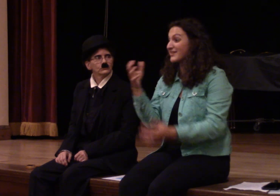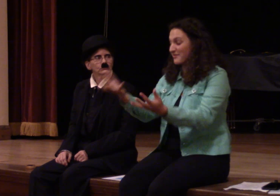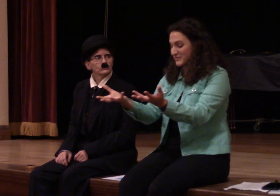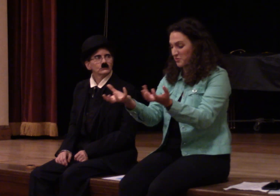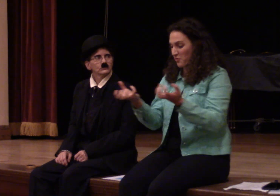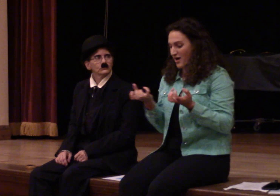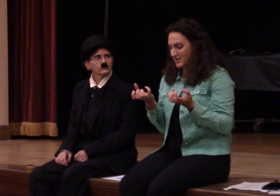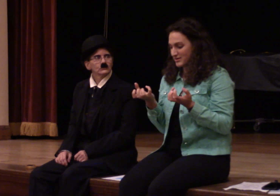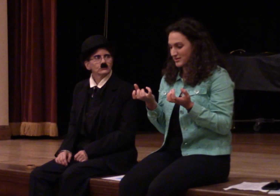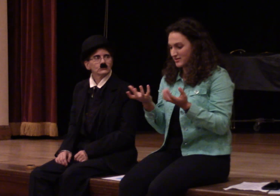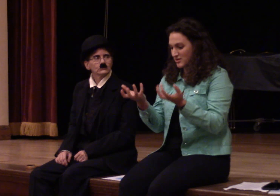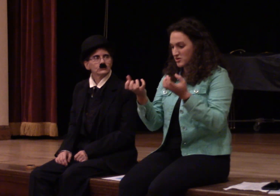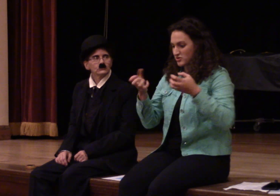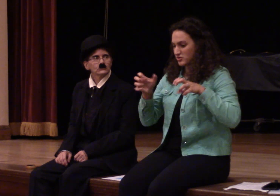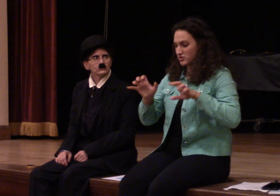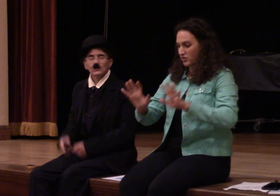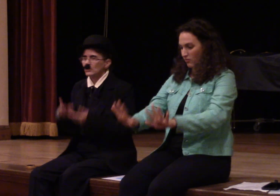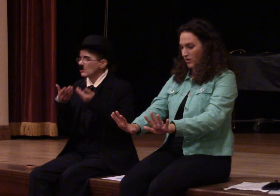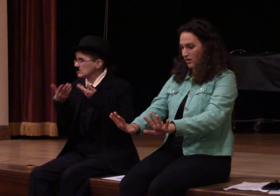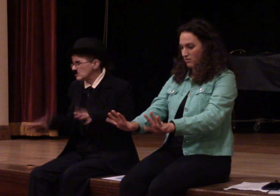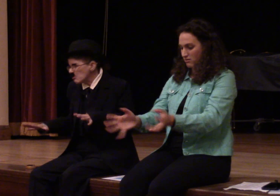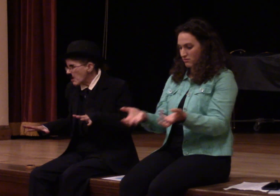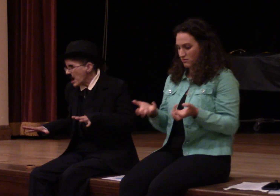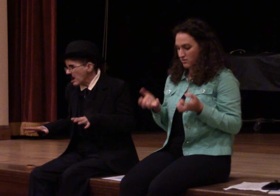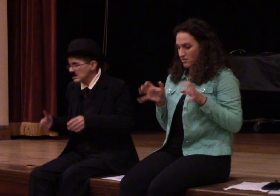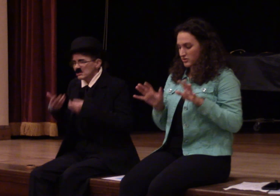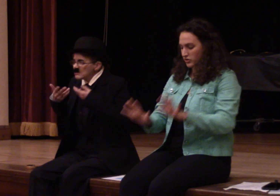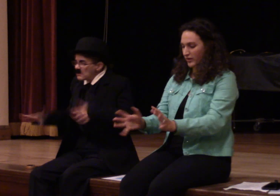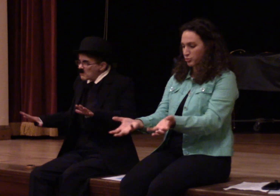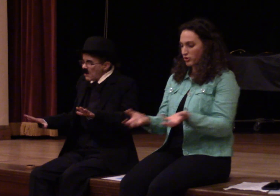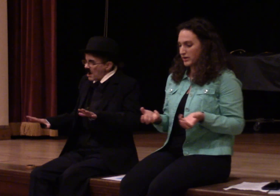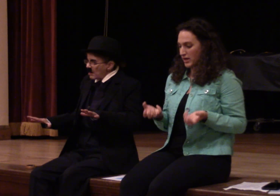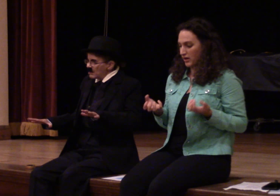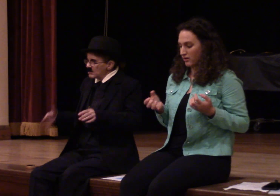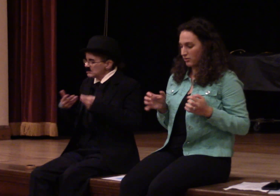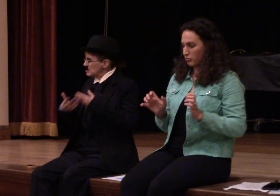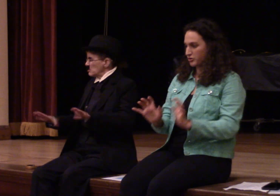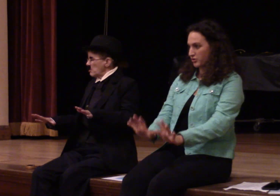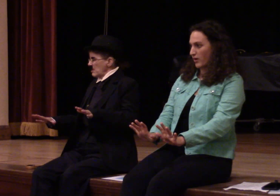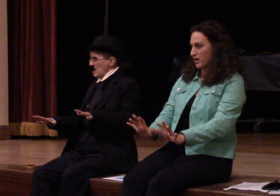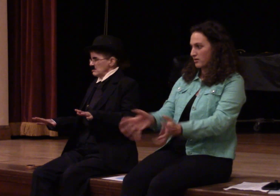Yep, so want, don't want. Don't want. So you like pull it in, push it away.